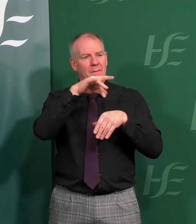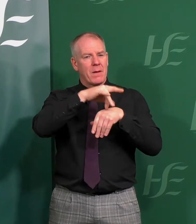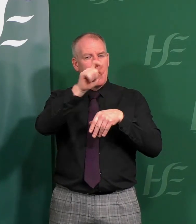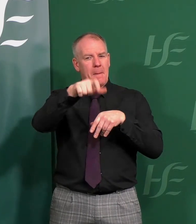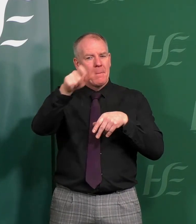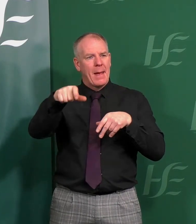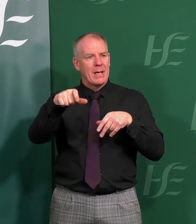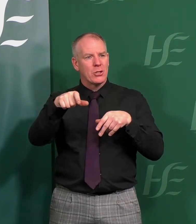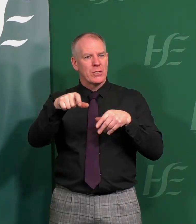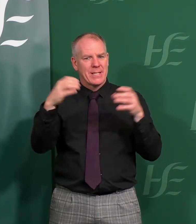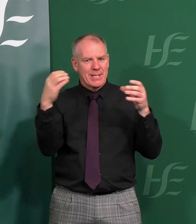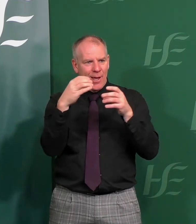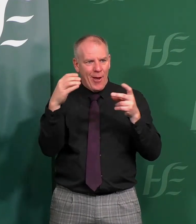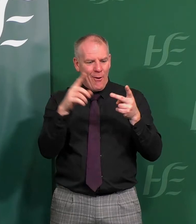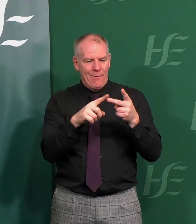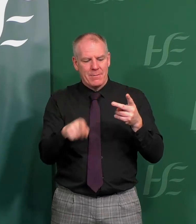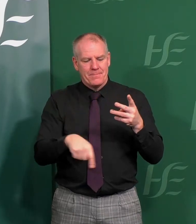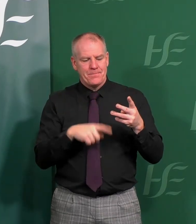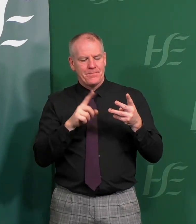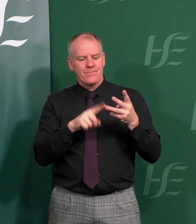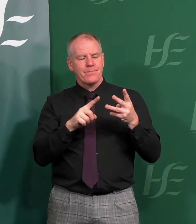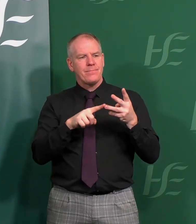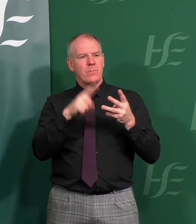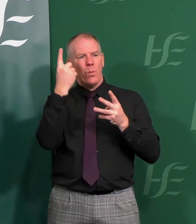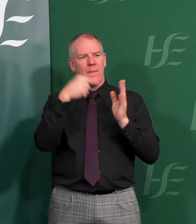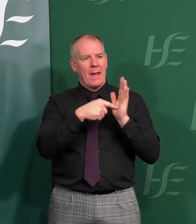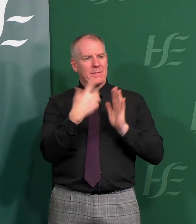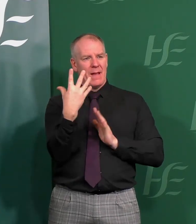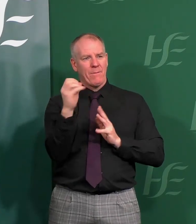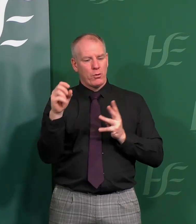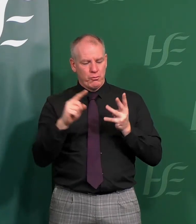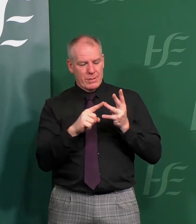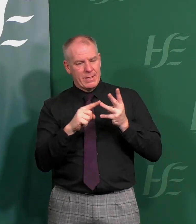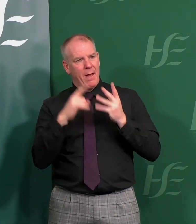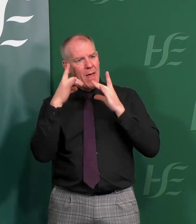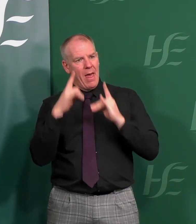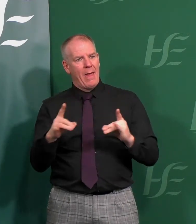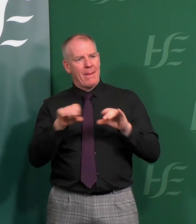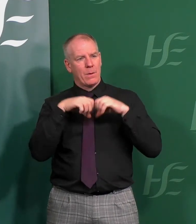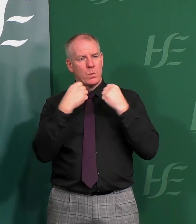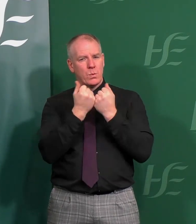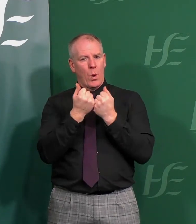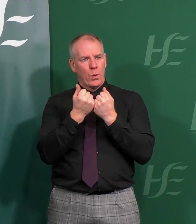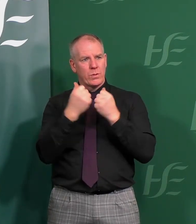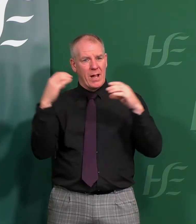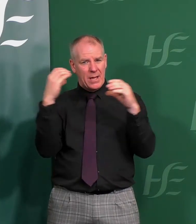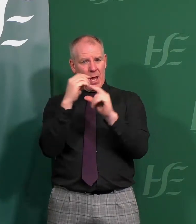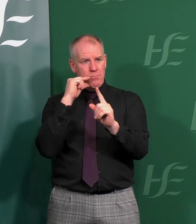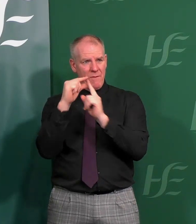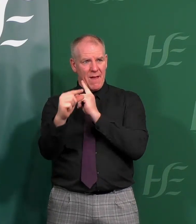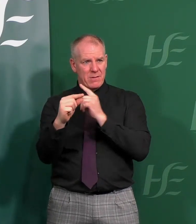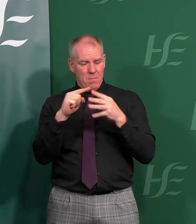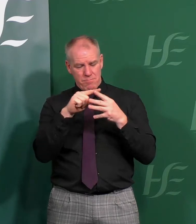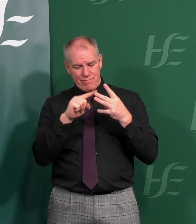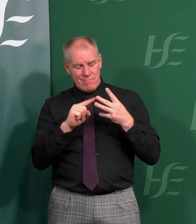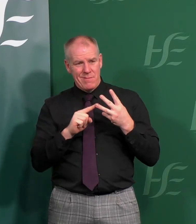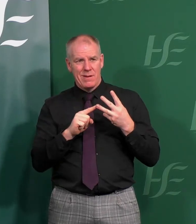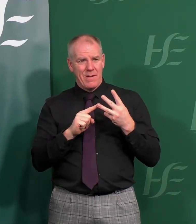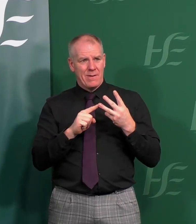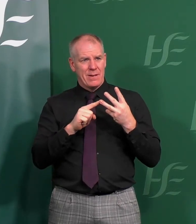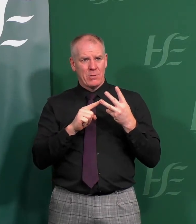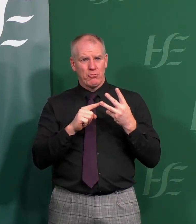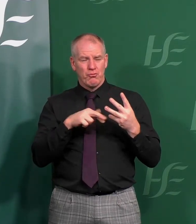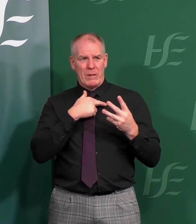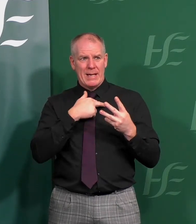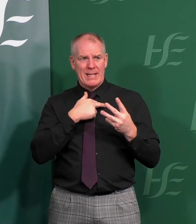and client care, almost 1,500 health and social care professionals. So this is real frontline